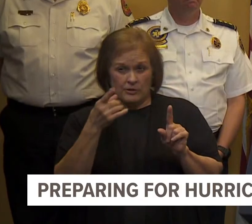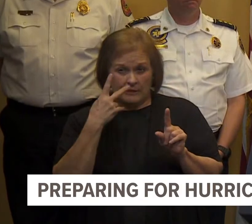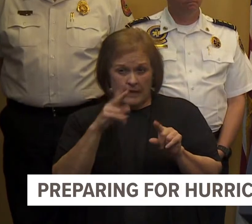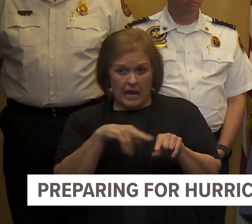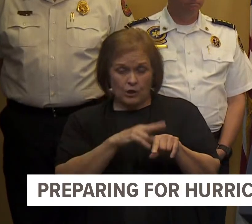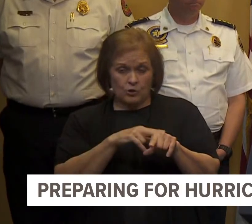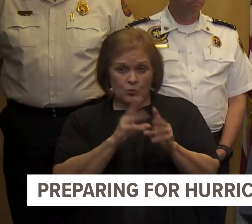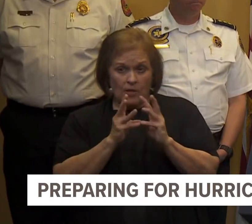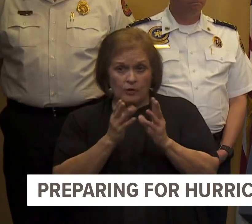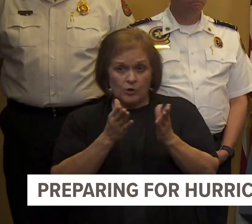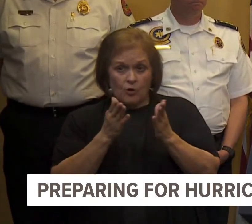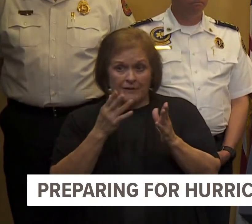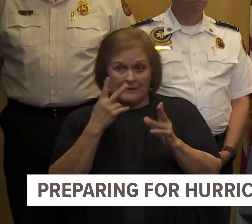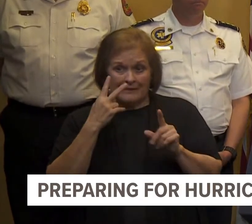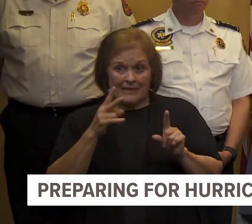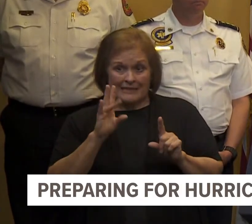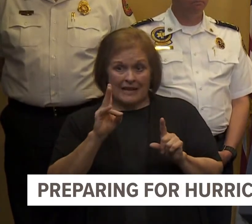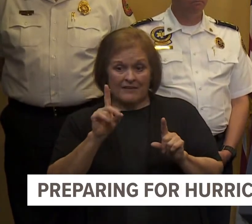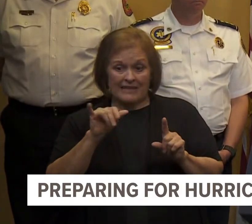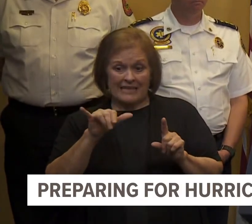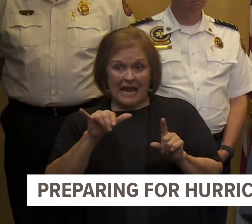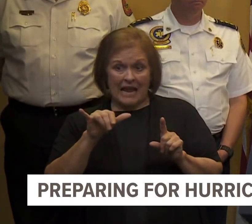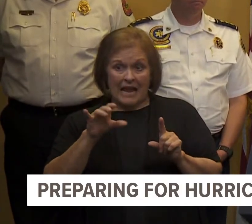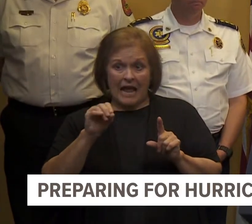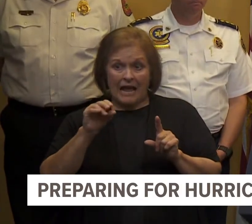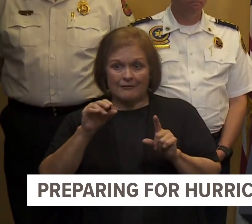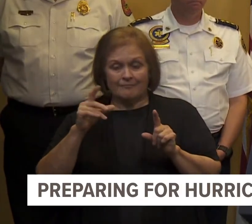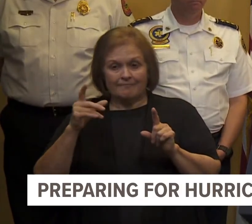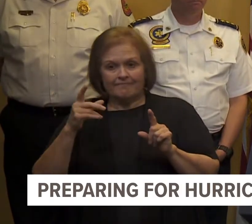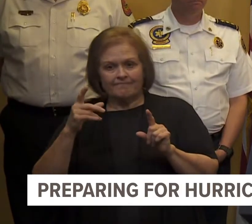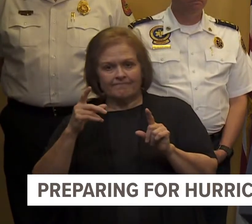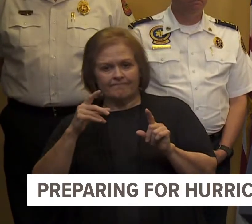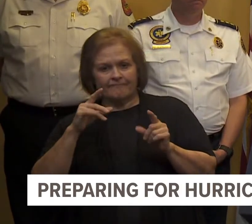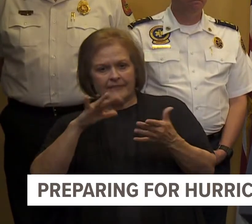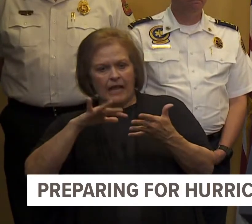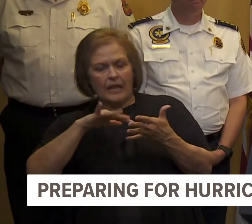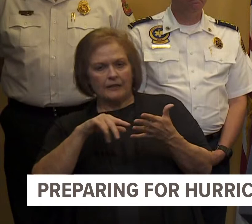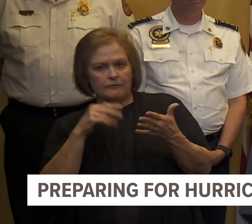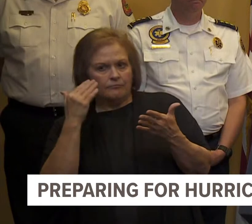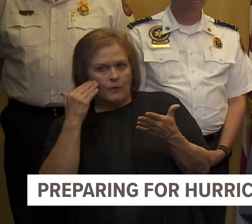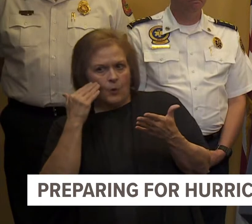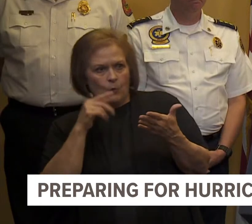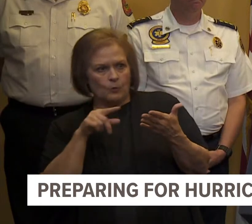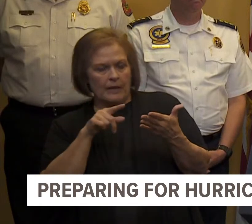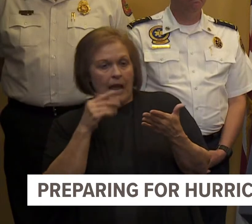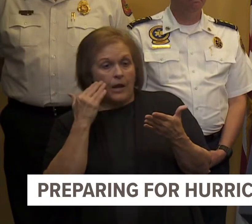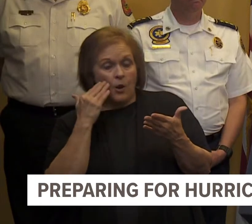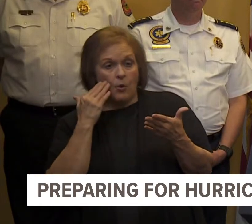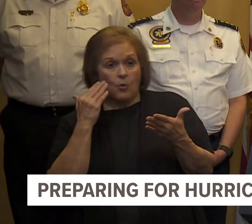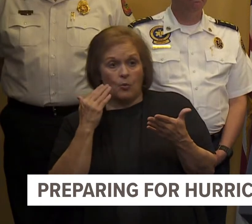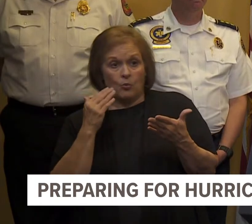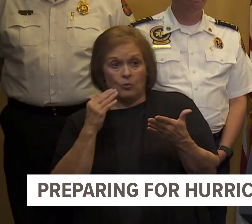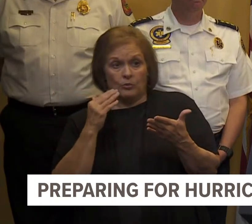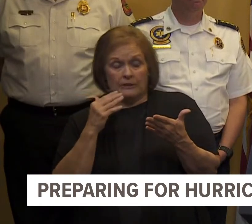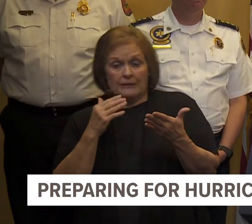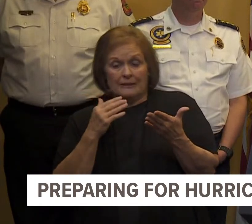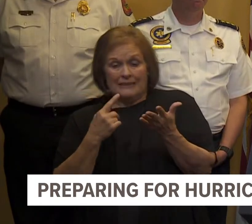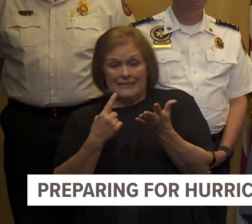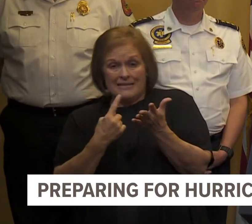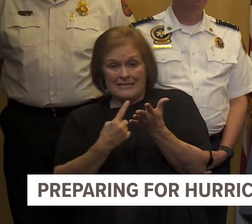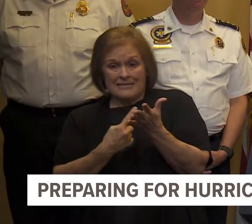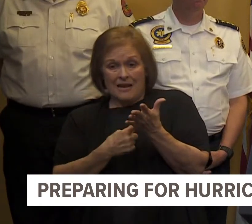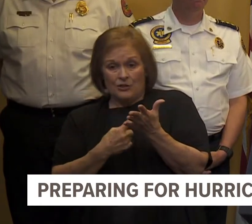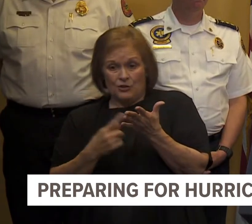the National Weather Service is going to a 7-day outlook now. And I think, I know that discussions that